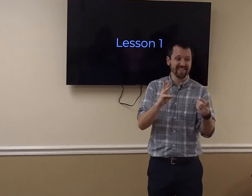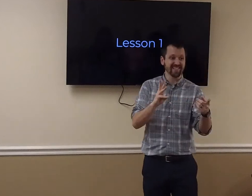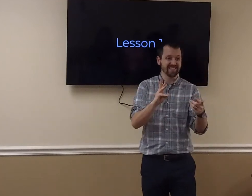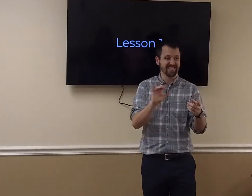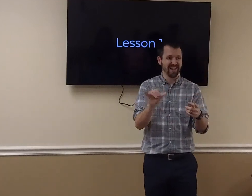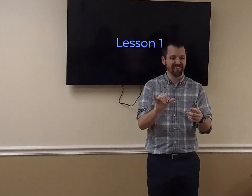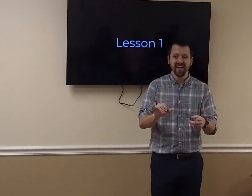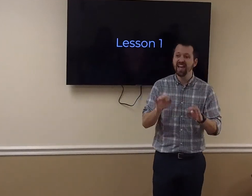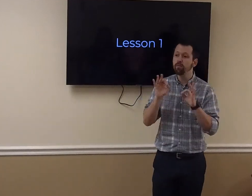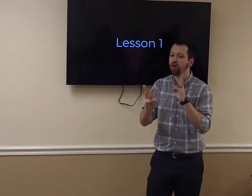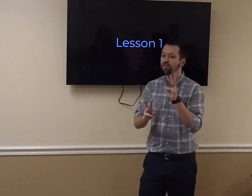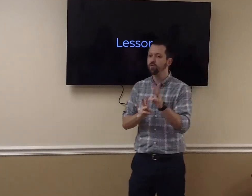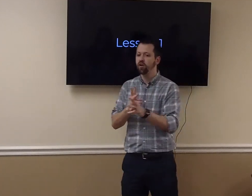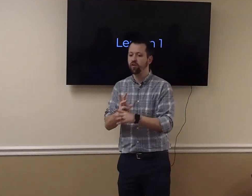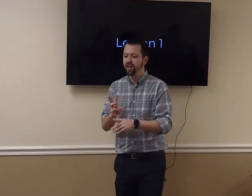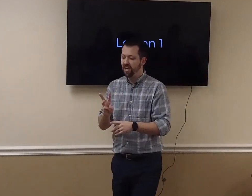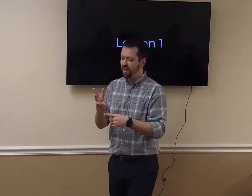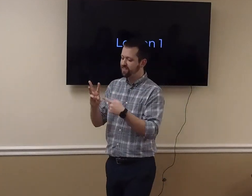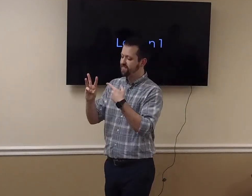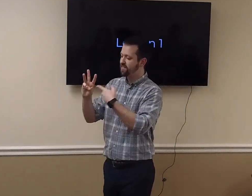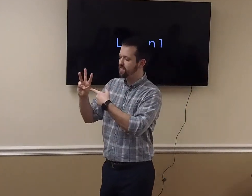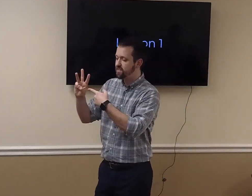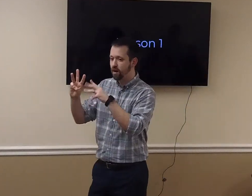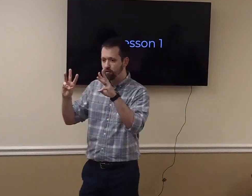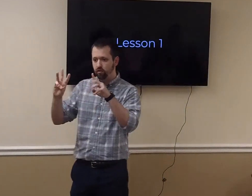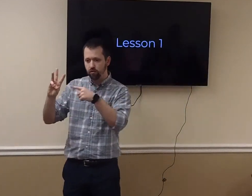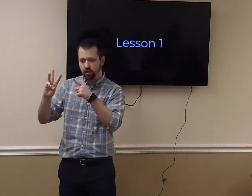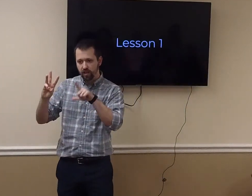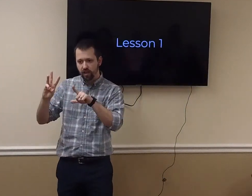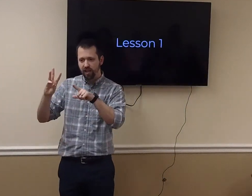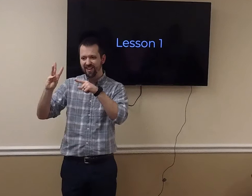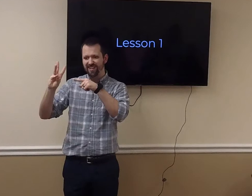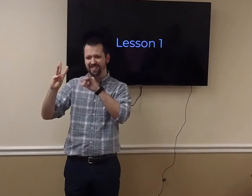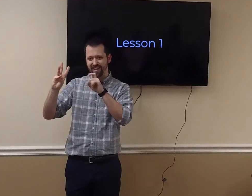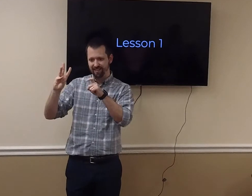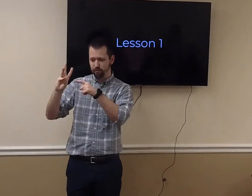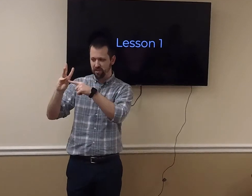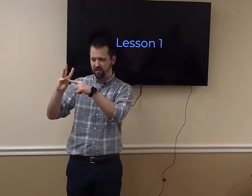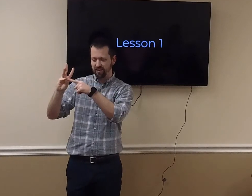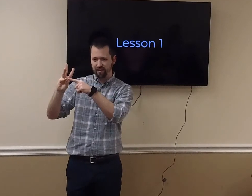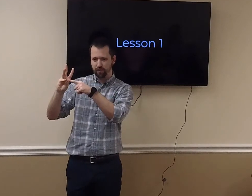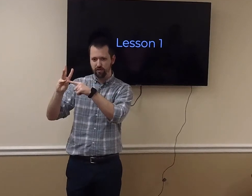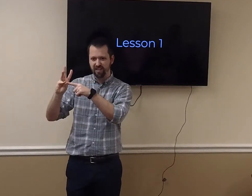is the same. In a perfect world, it's W and then 6 with the difference right there.